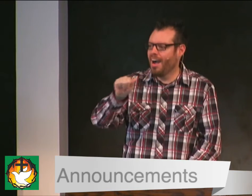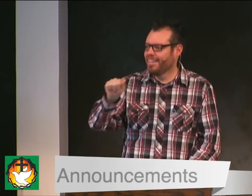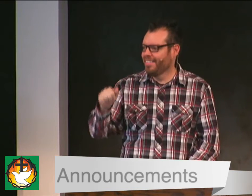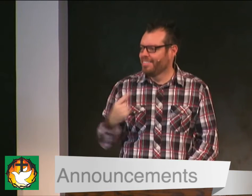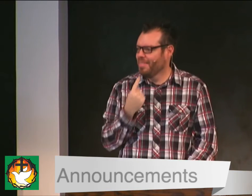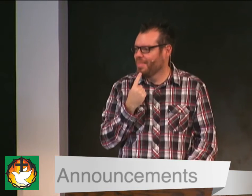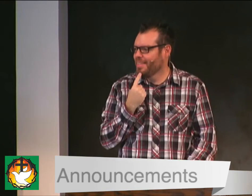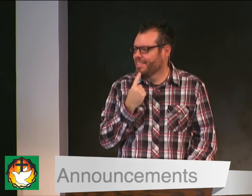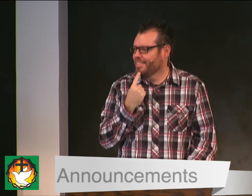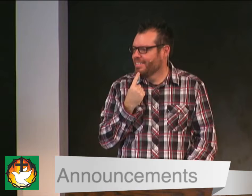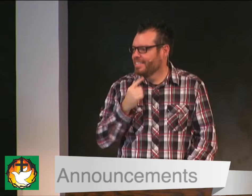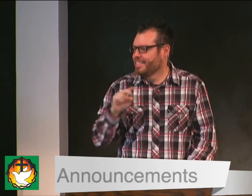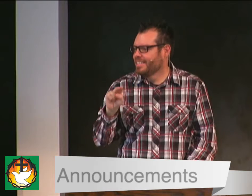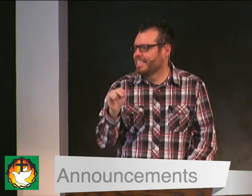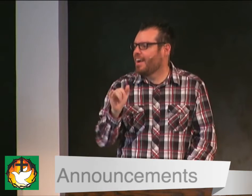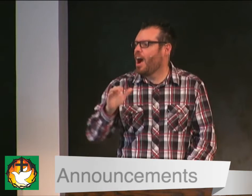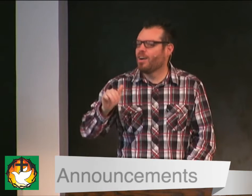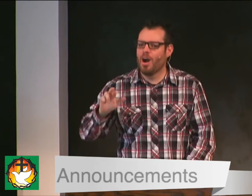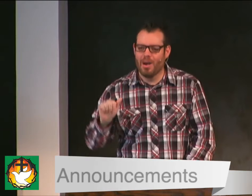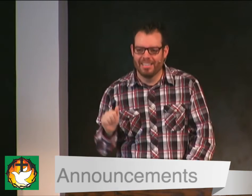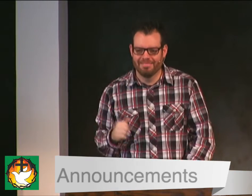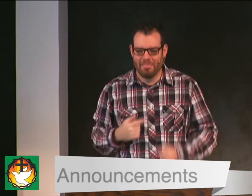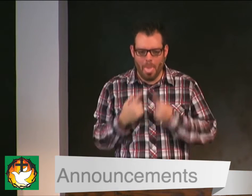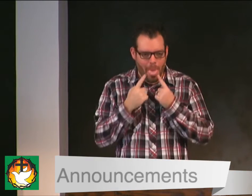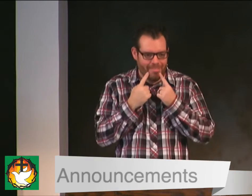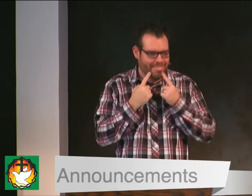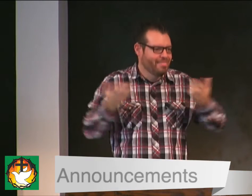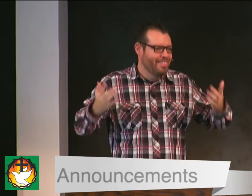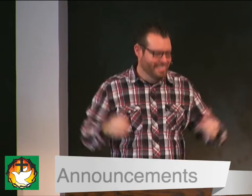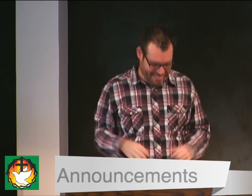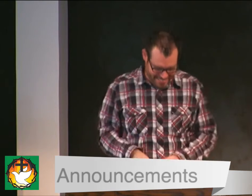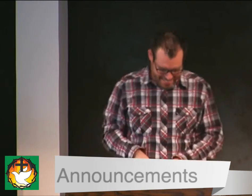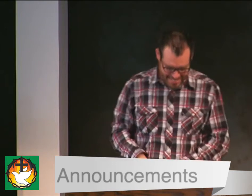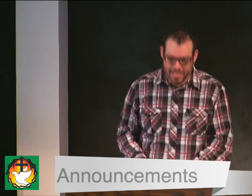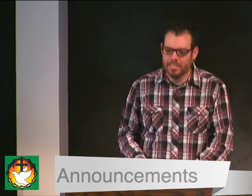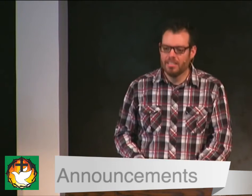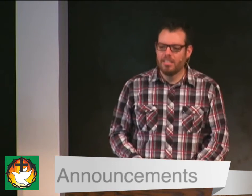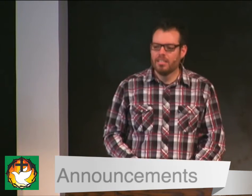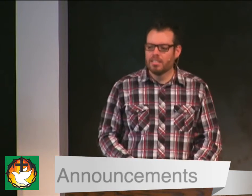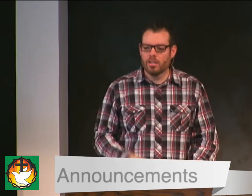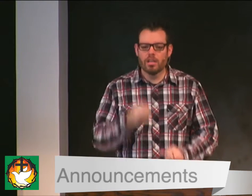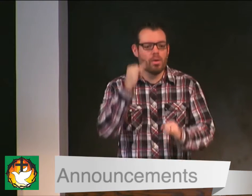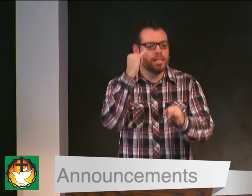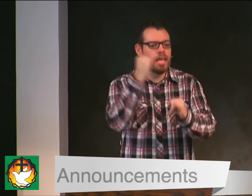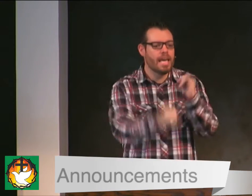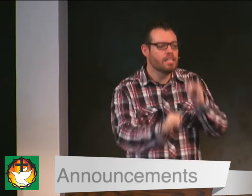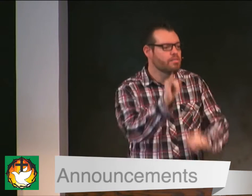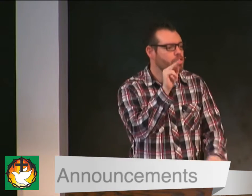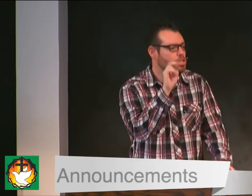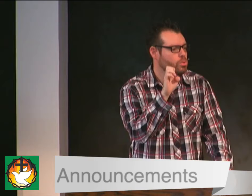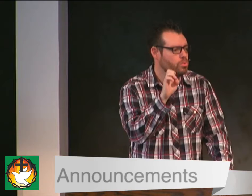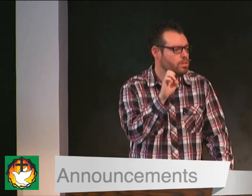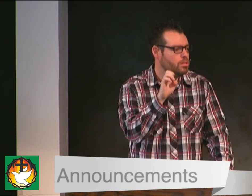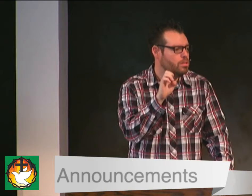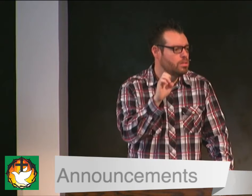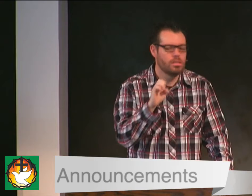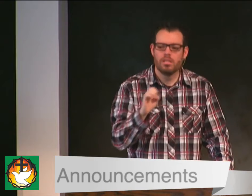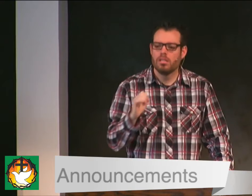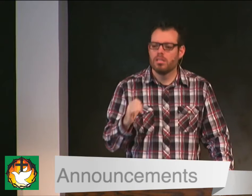Nicaragua. Nicaragua. So they're going to the end of